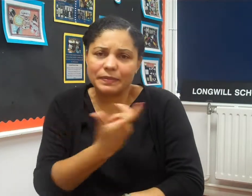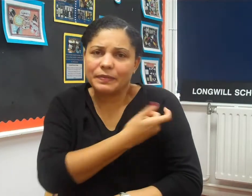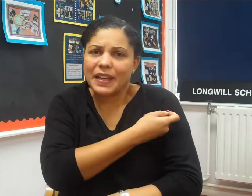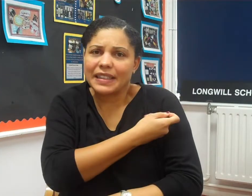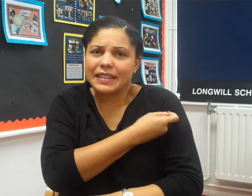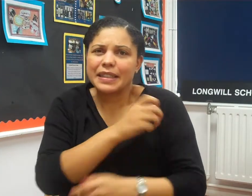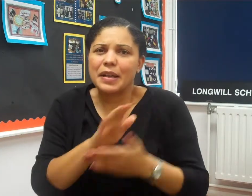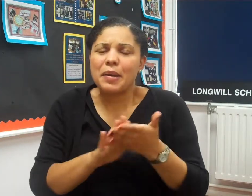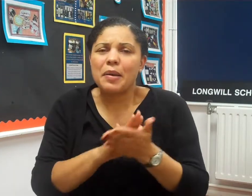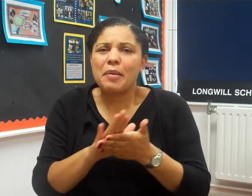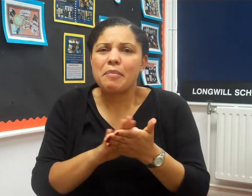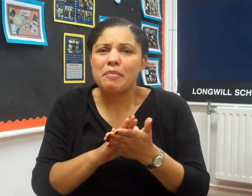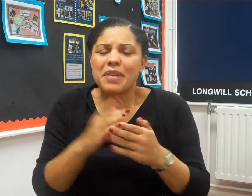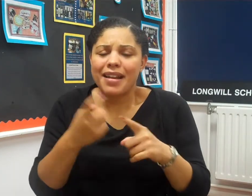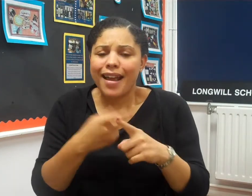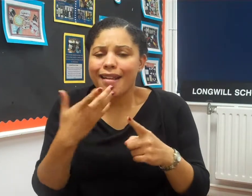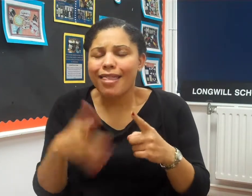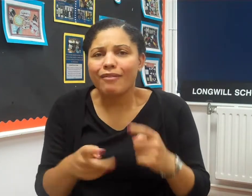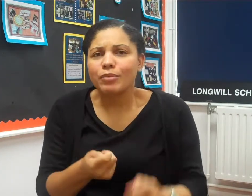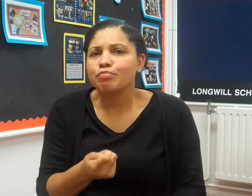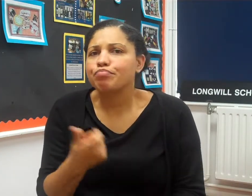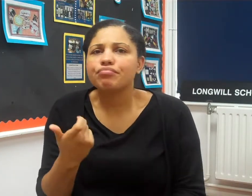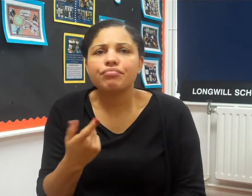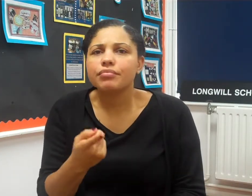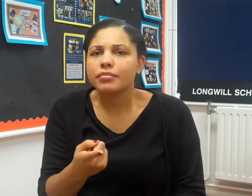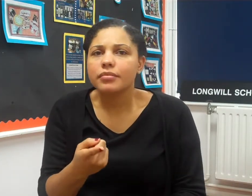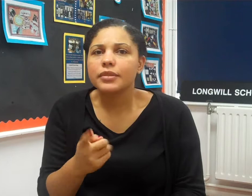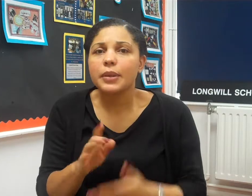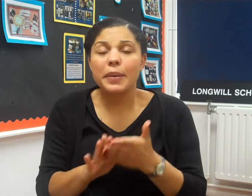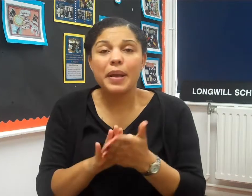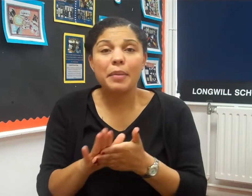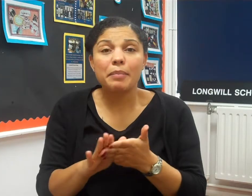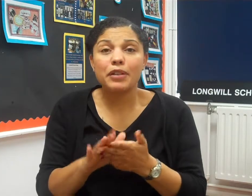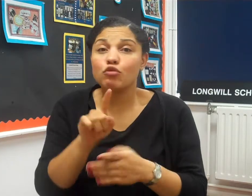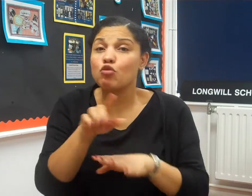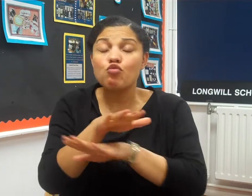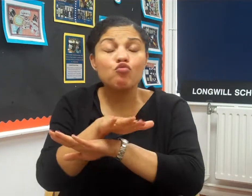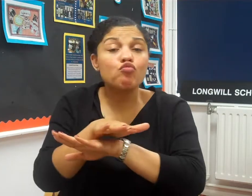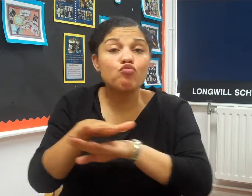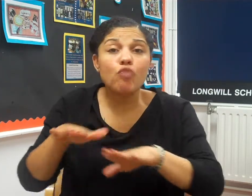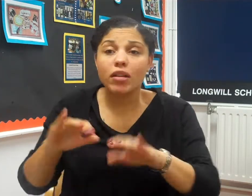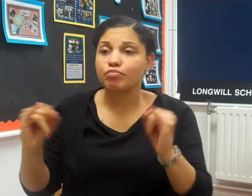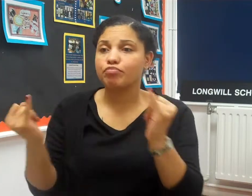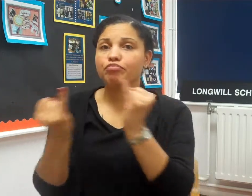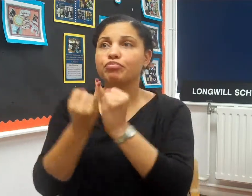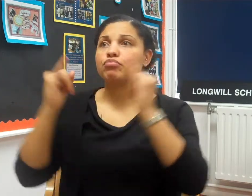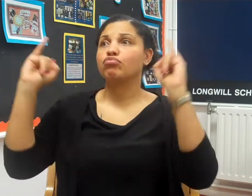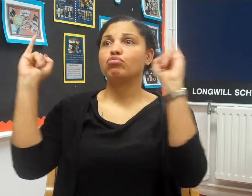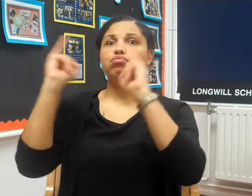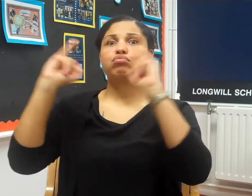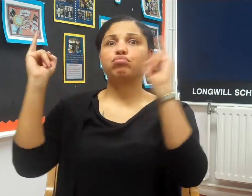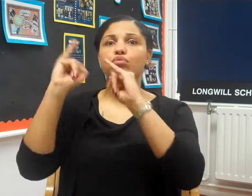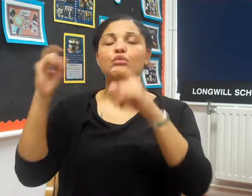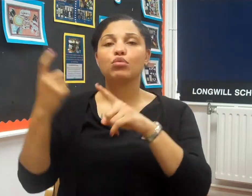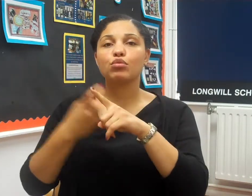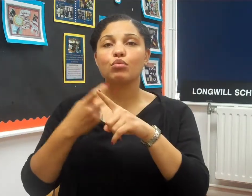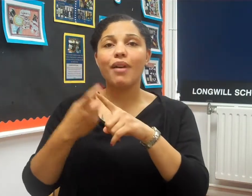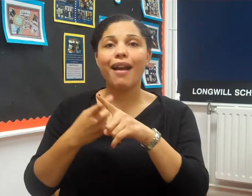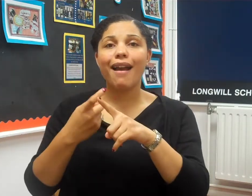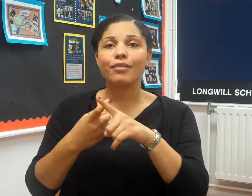egg. Unless you have had a reaction that requires intensive care, then you'll be able to have the vaccination in a clinic outside of a